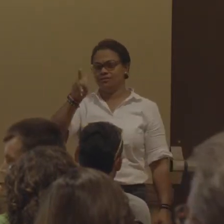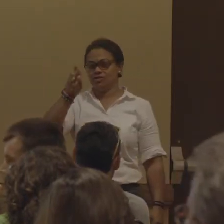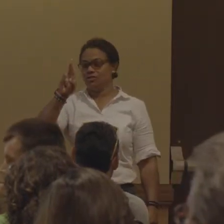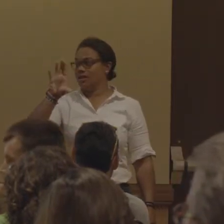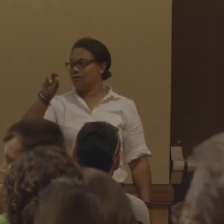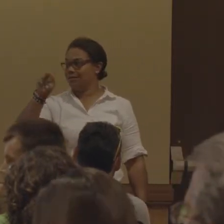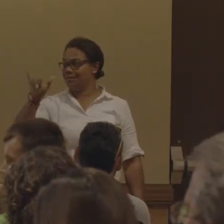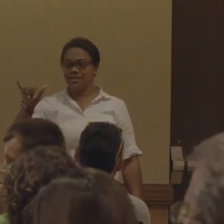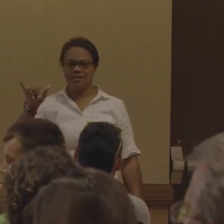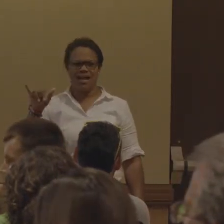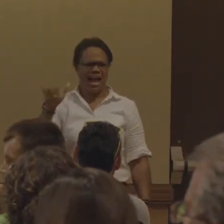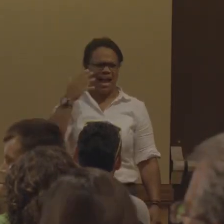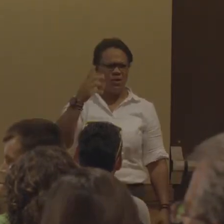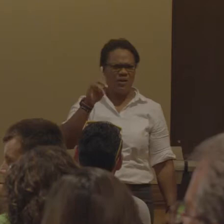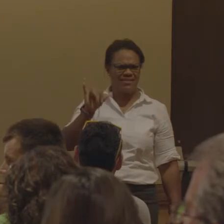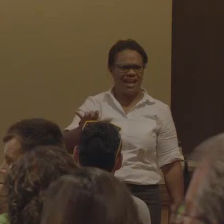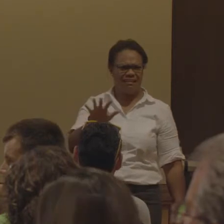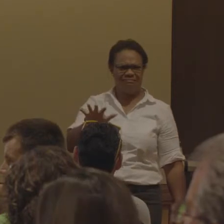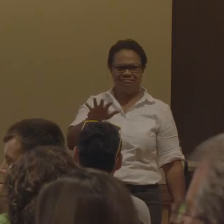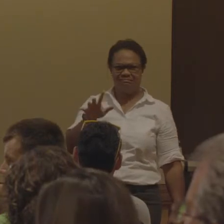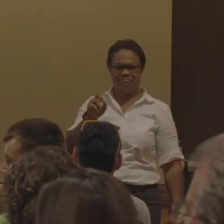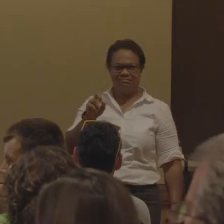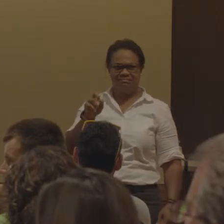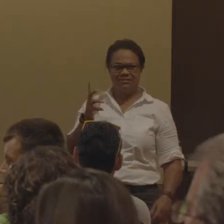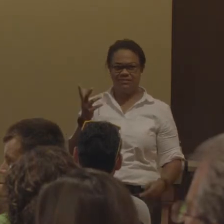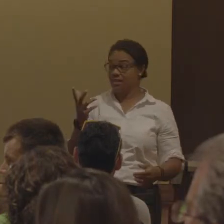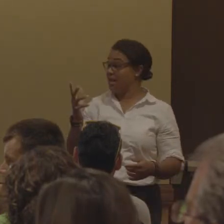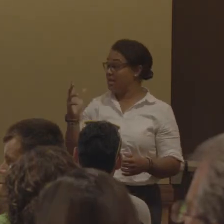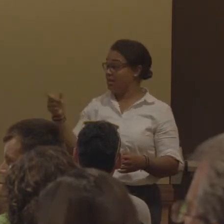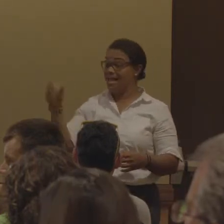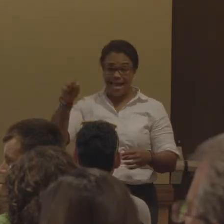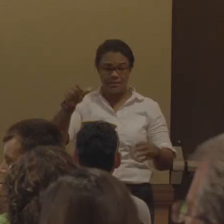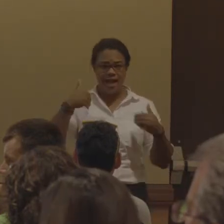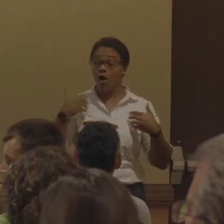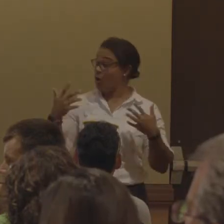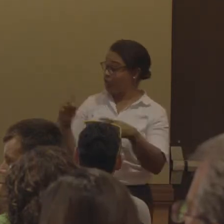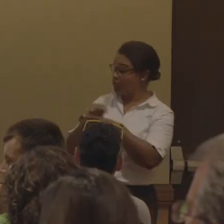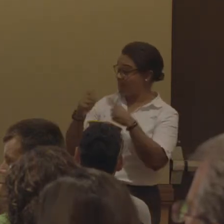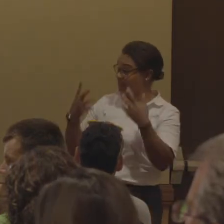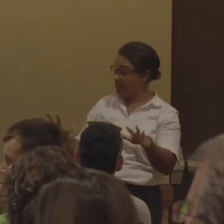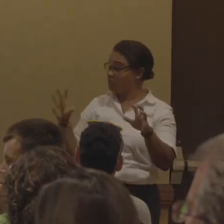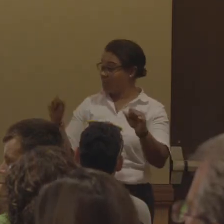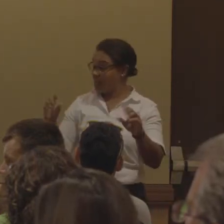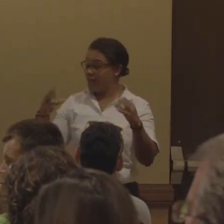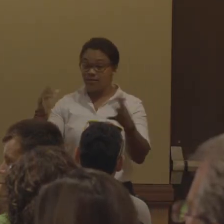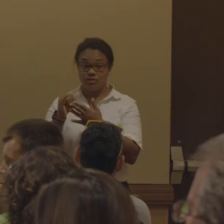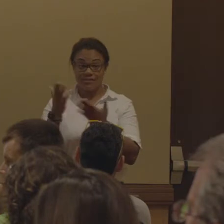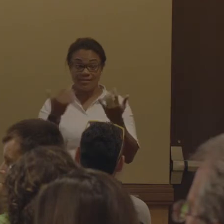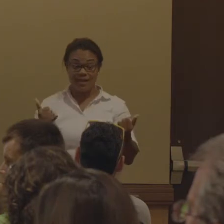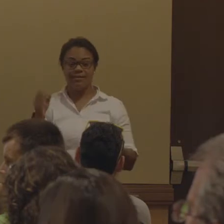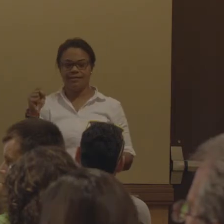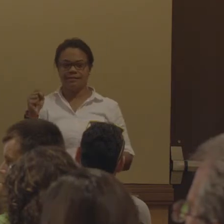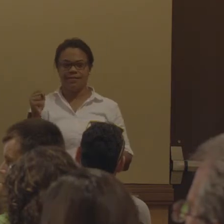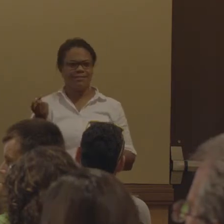Oh, Yes, it we is. are rural. Yeah, It No, exists it's now. there. The training has been completed so that Indian River County can provide that There's service actually now. a-